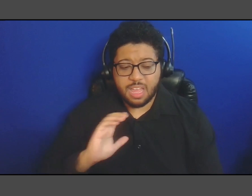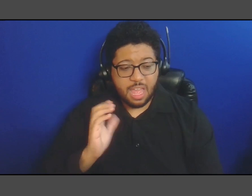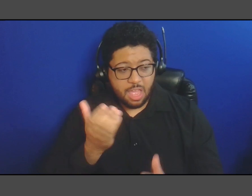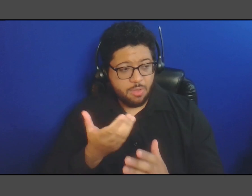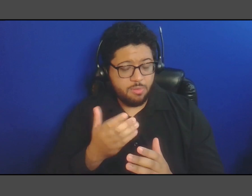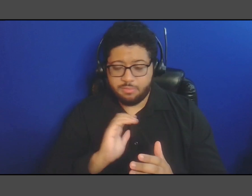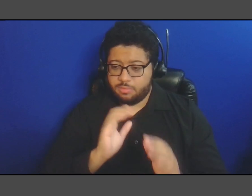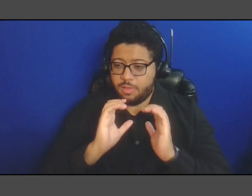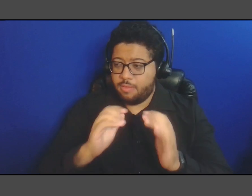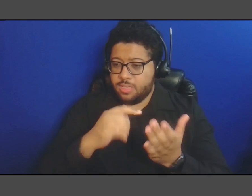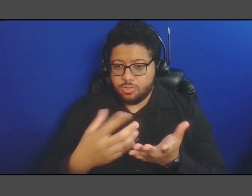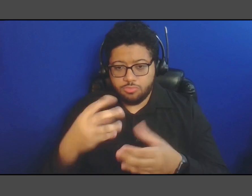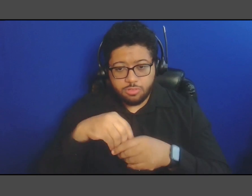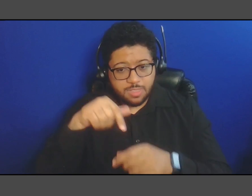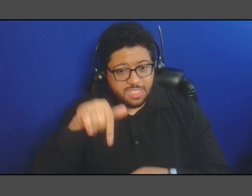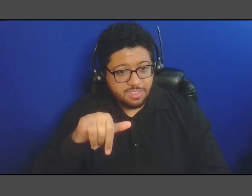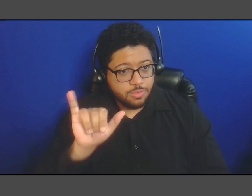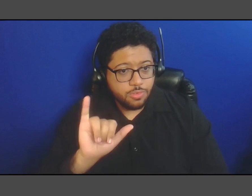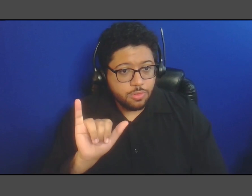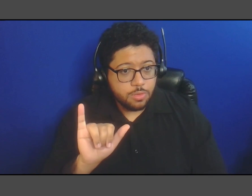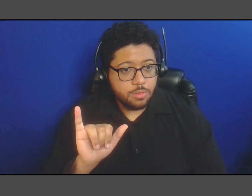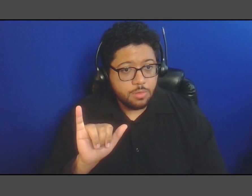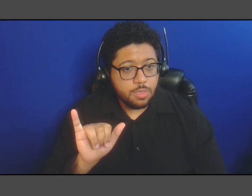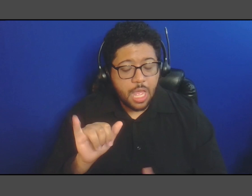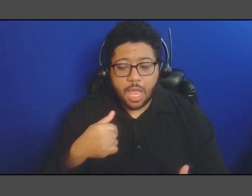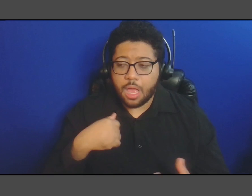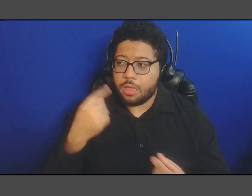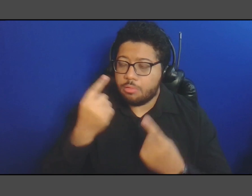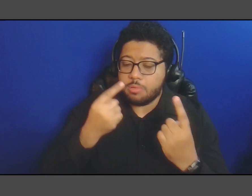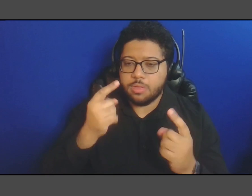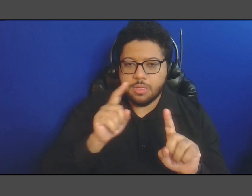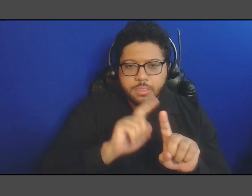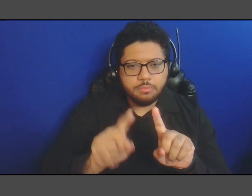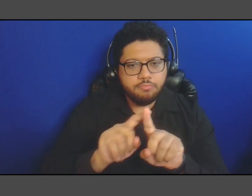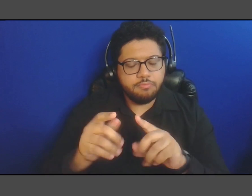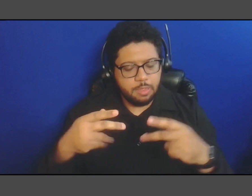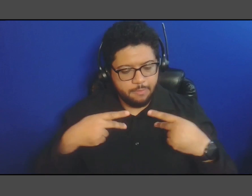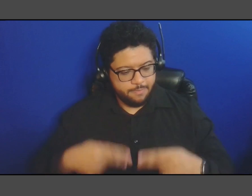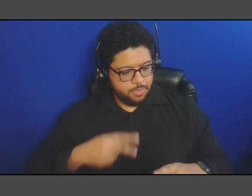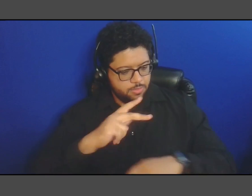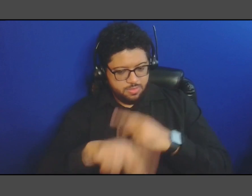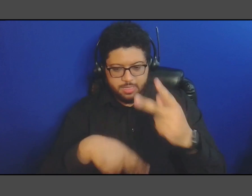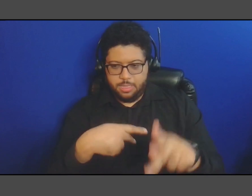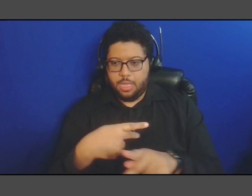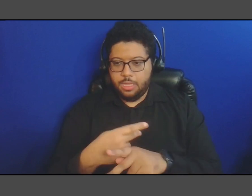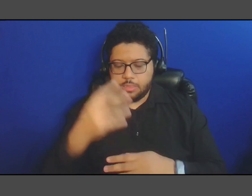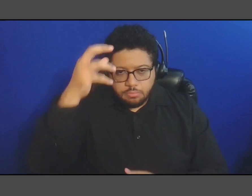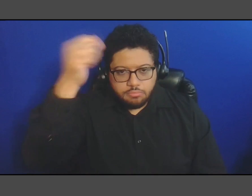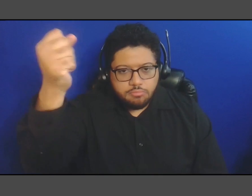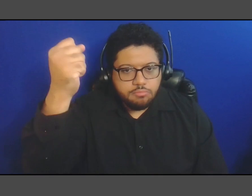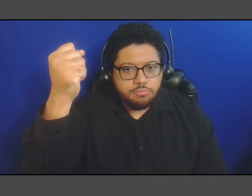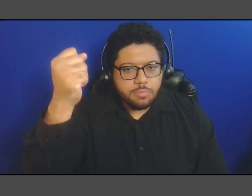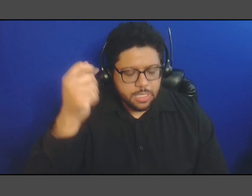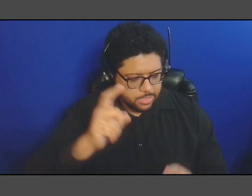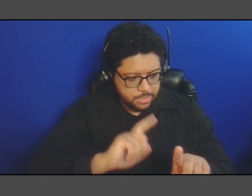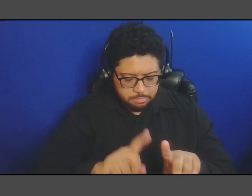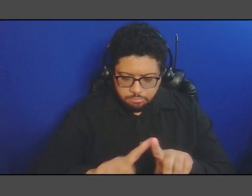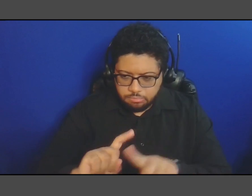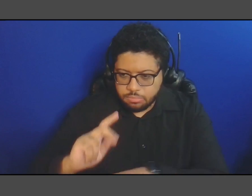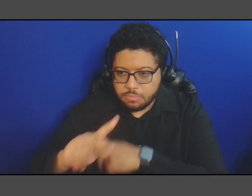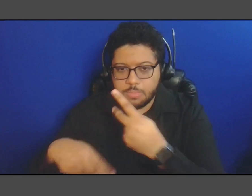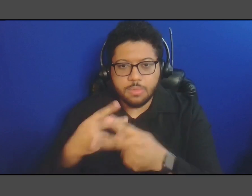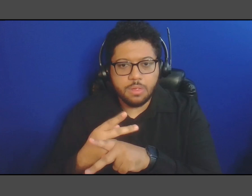different physical forms of memory, right? Because we can't all know